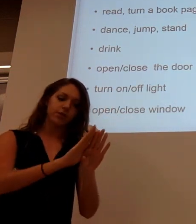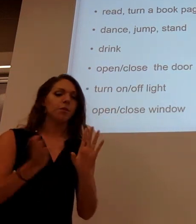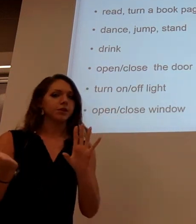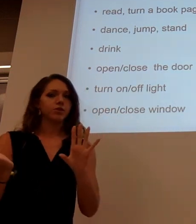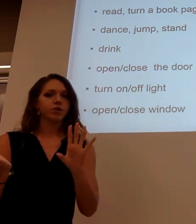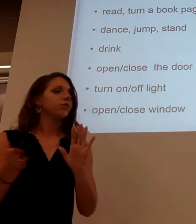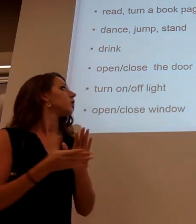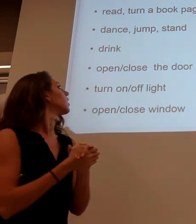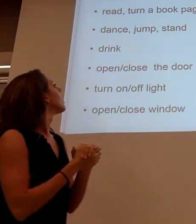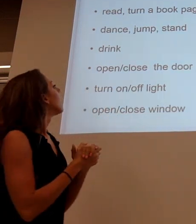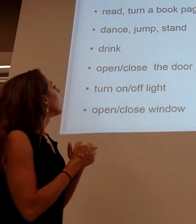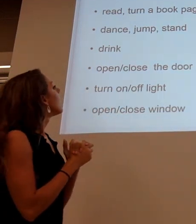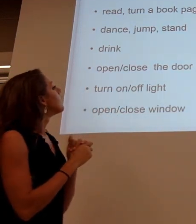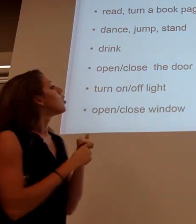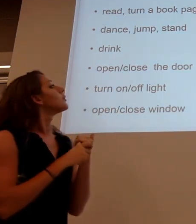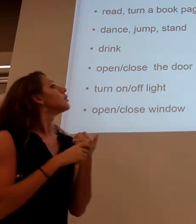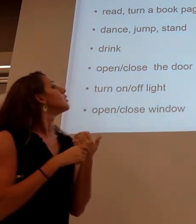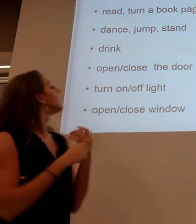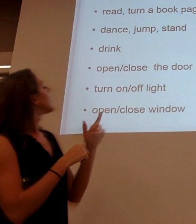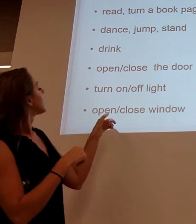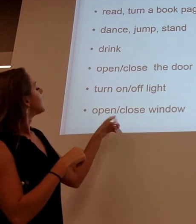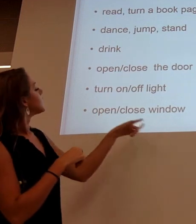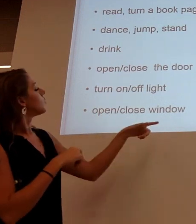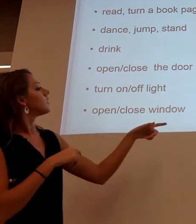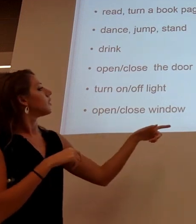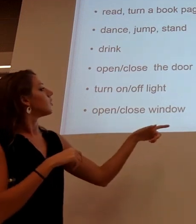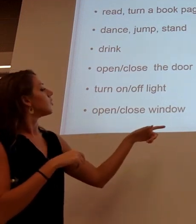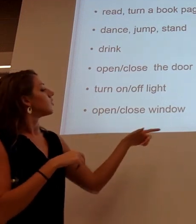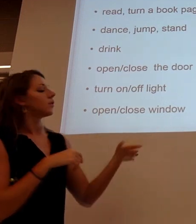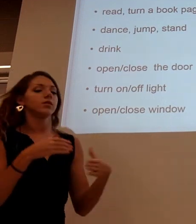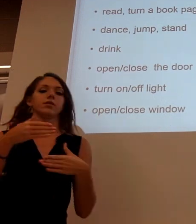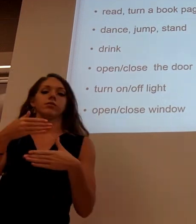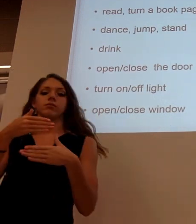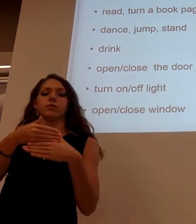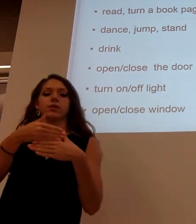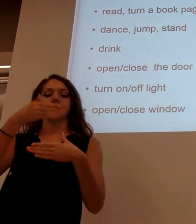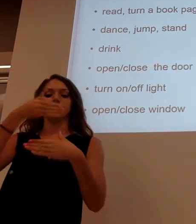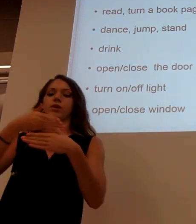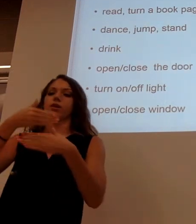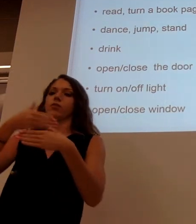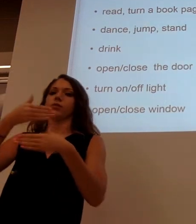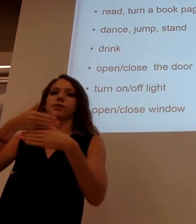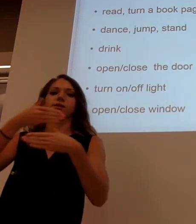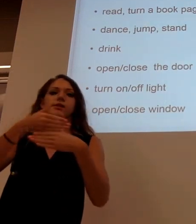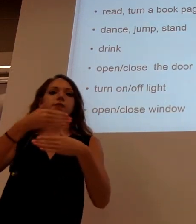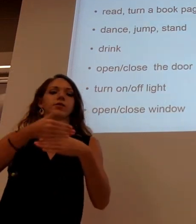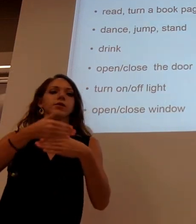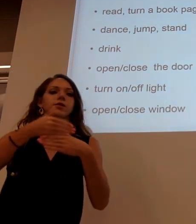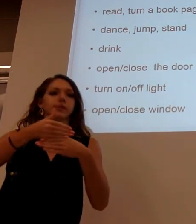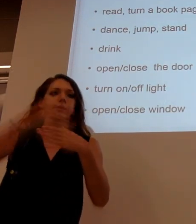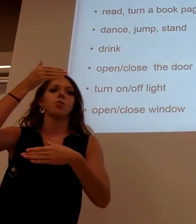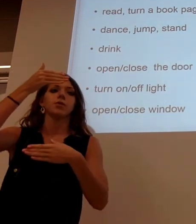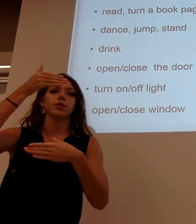The opposite direction. Open and close the window. This is window. So this is a sign for window. So this is open the